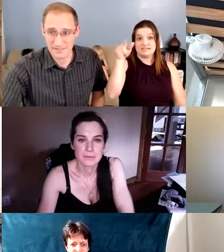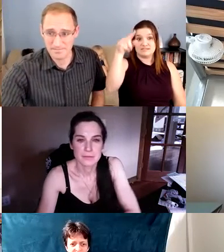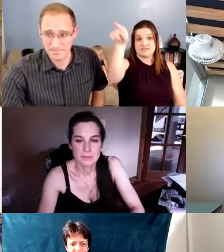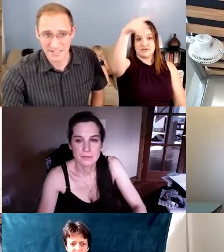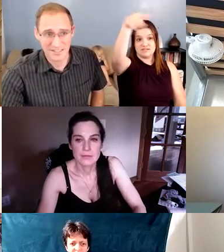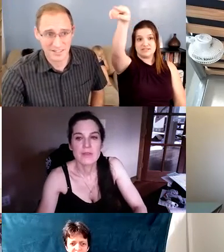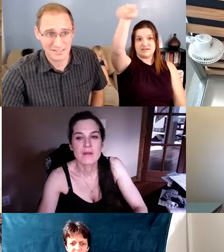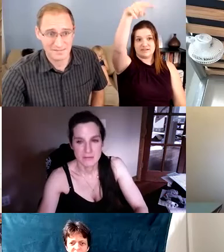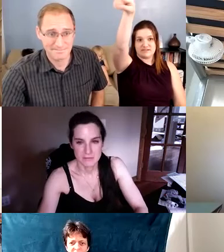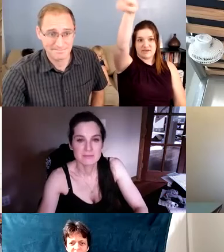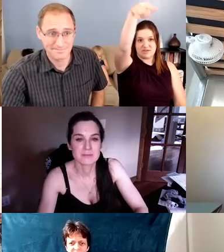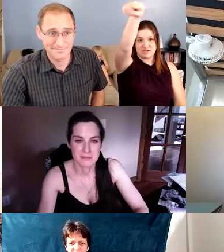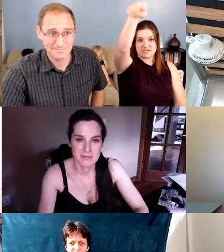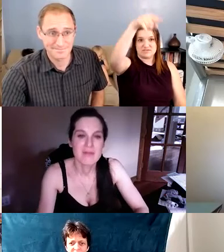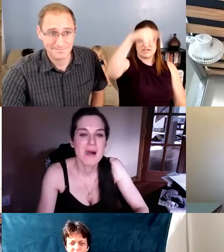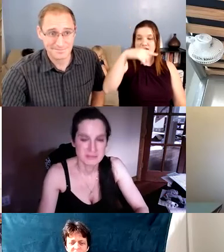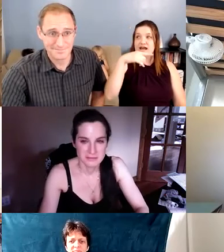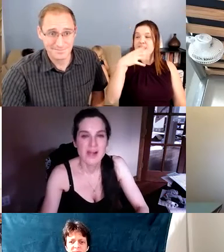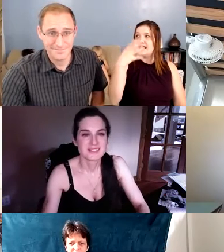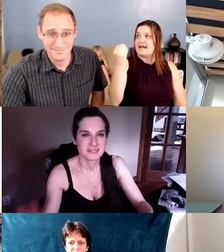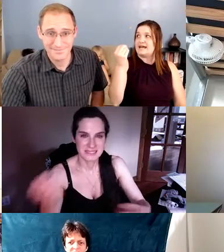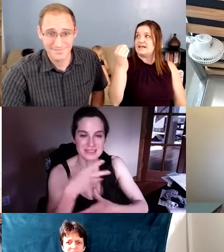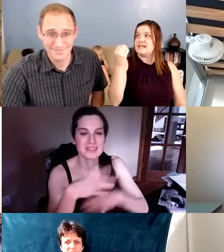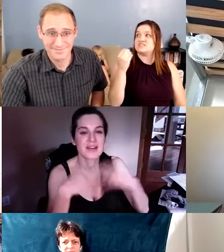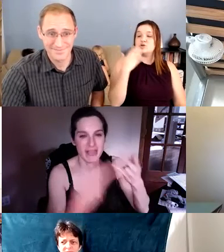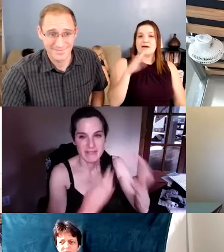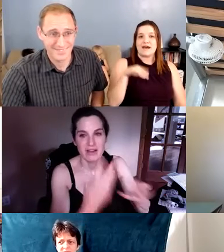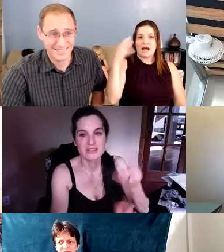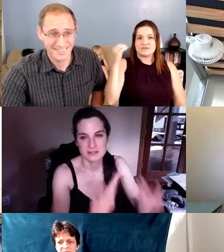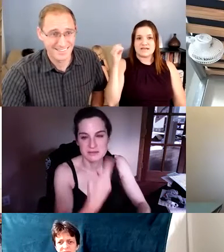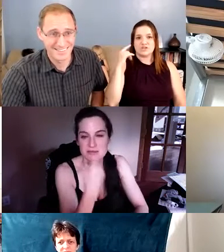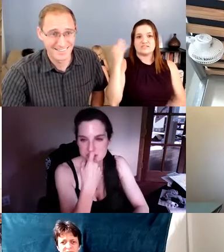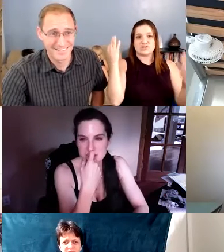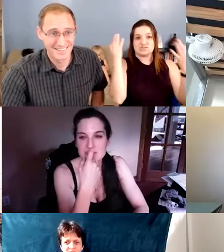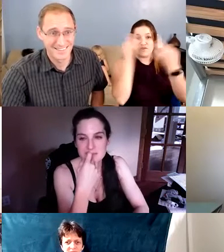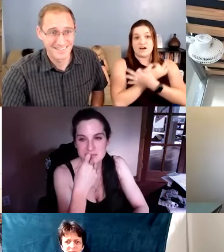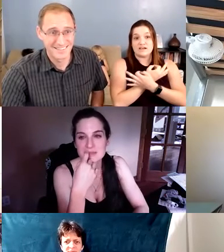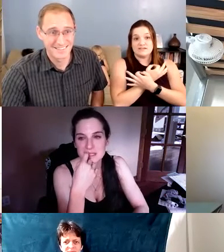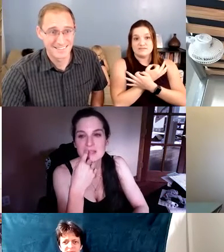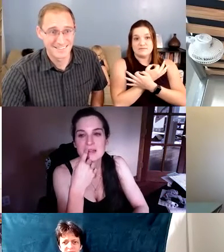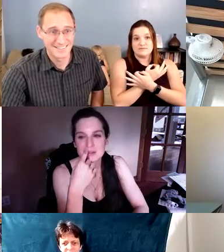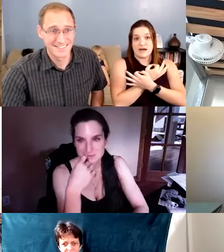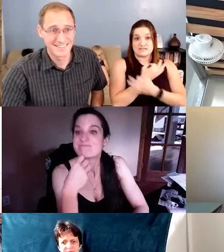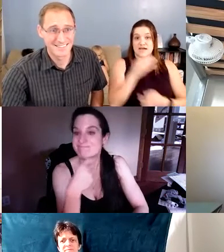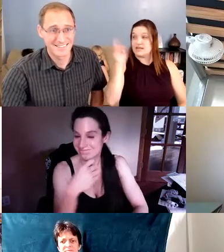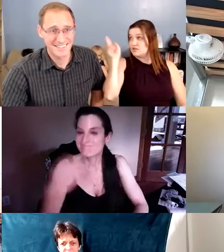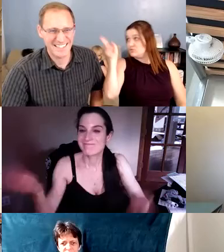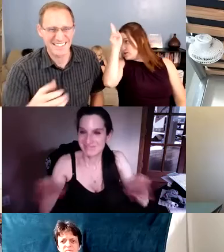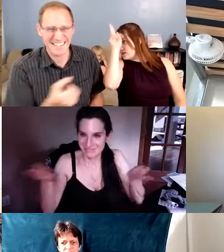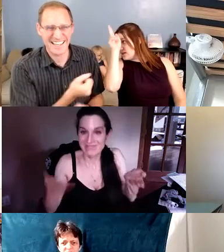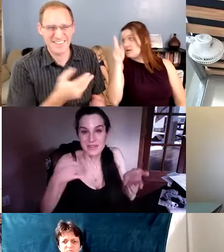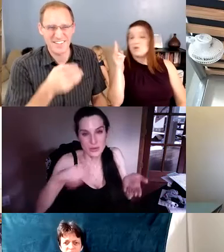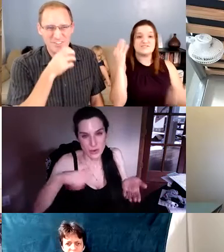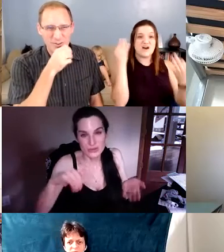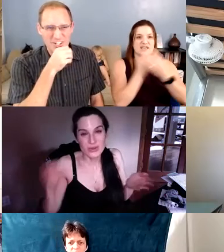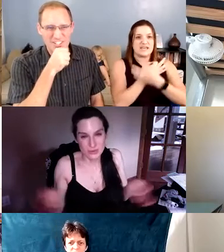From us, they're east of us. volunteering evacuations over here. And it's so bad. Outside, it looks like there's fog. Outside, like you Yeah, look,